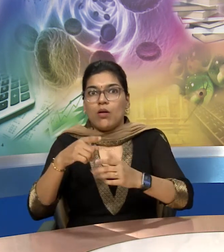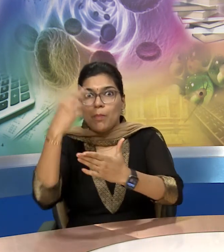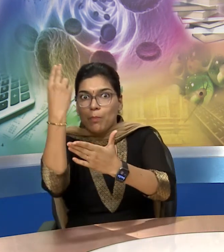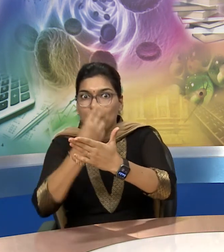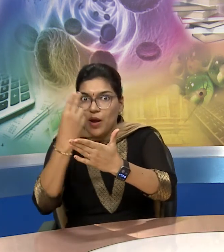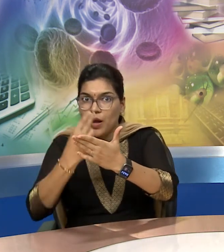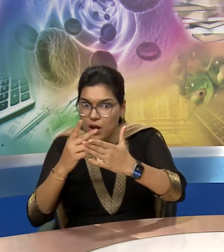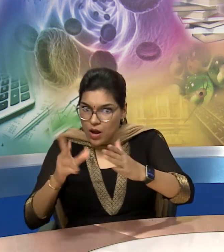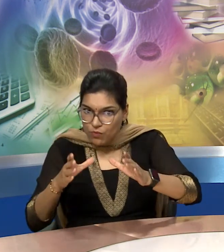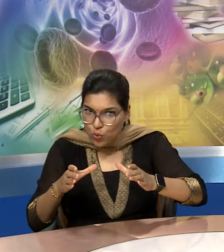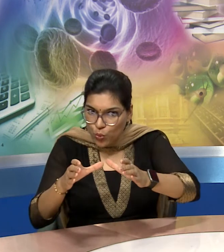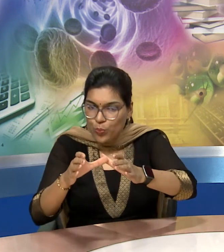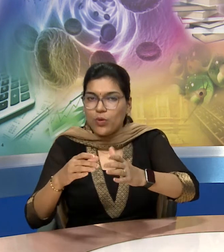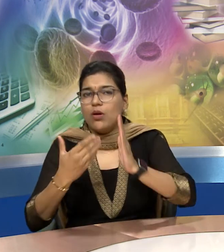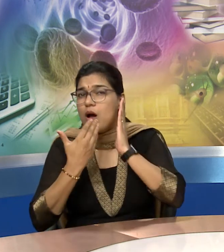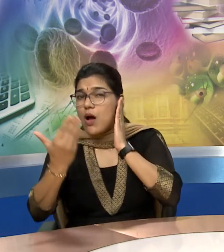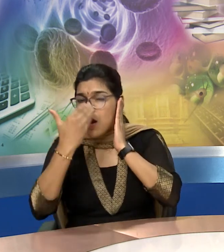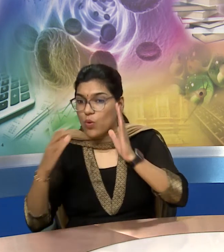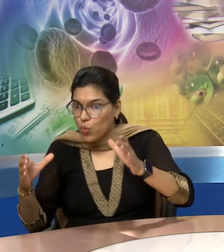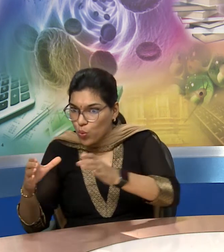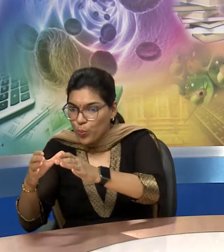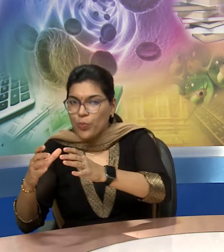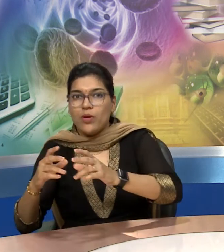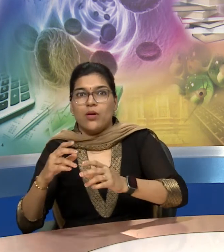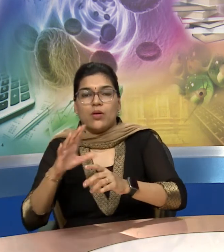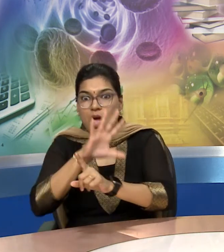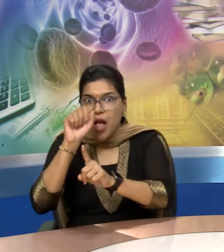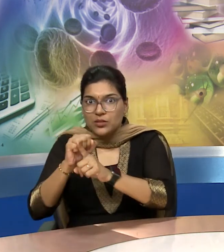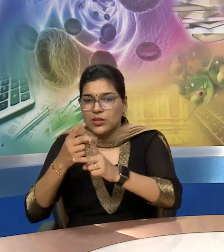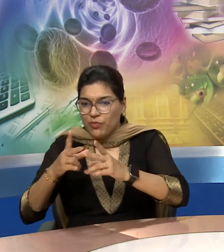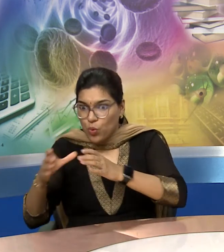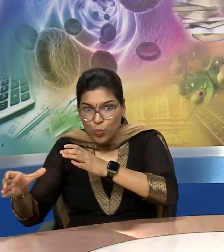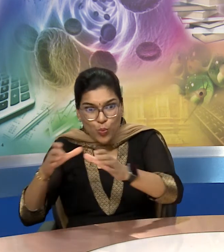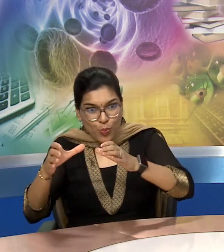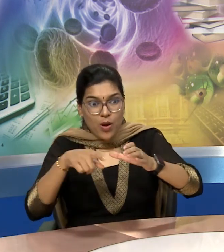especially when they are all systematically arranged